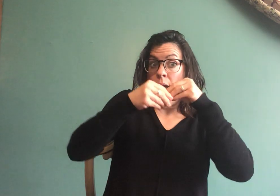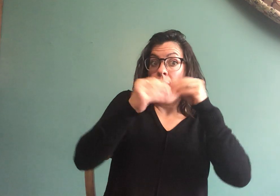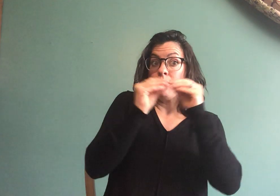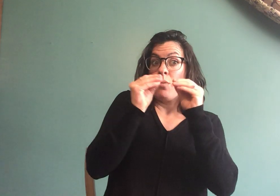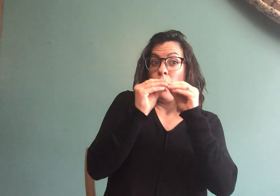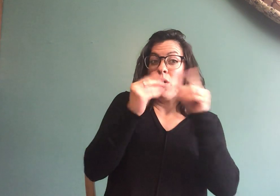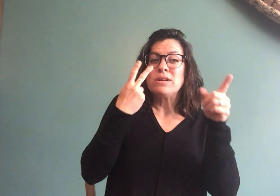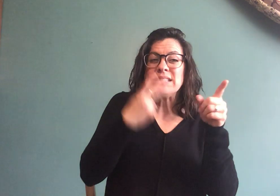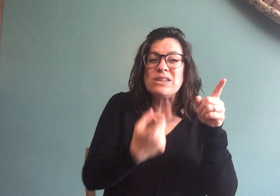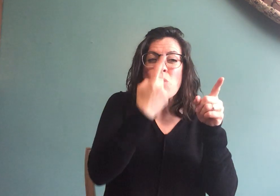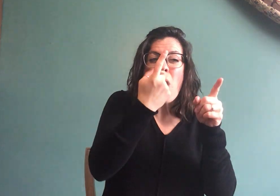here. But what